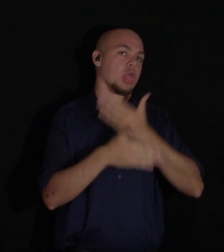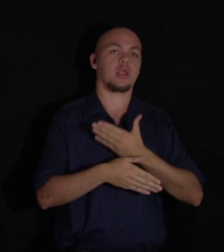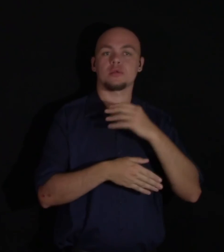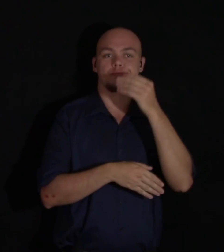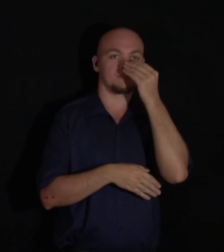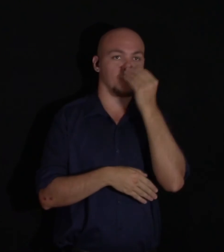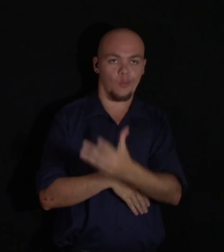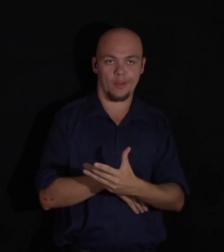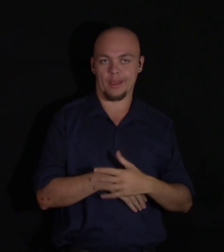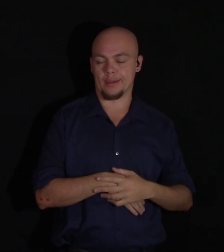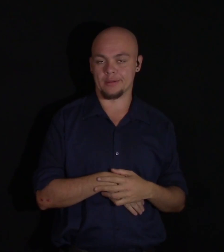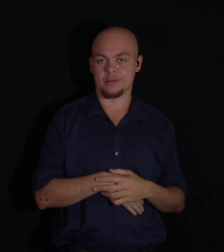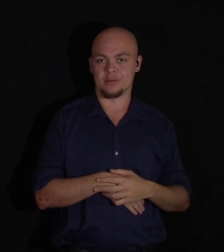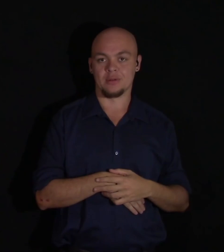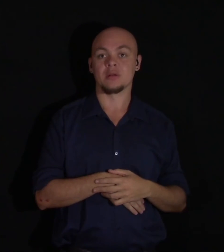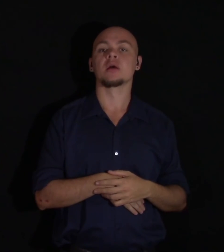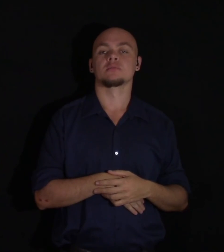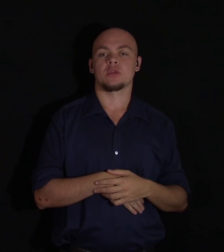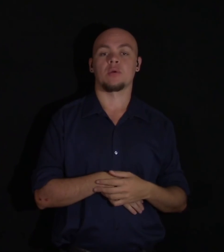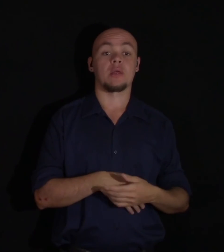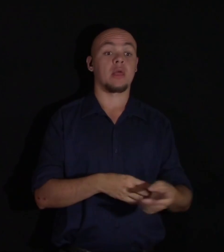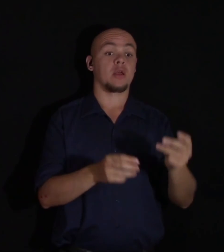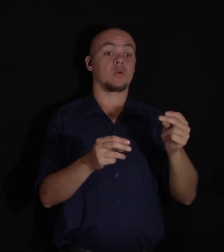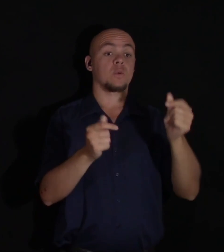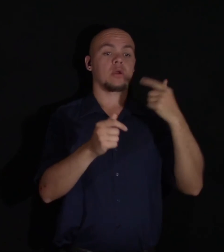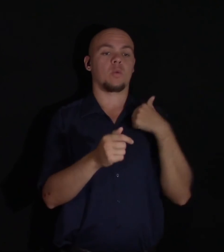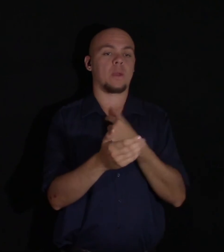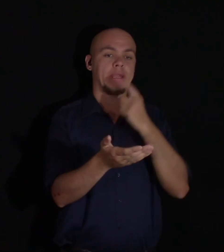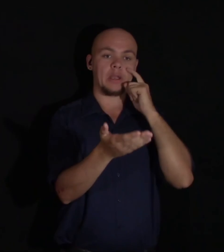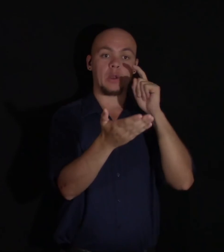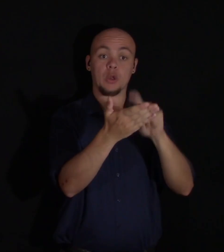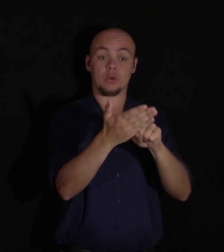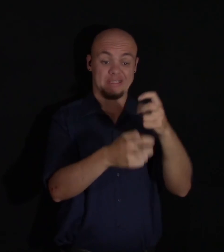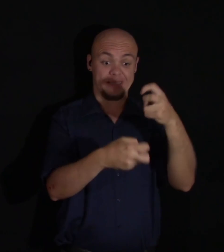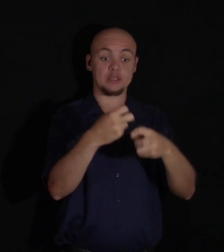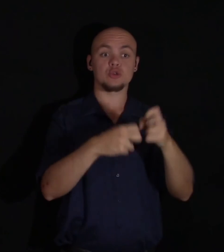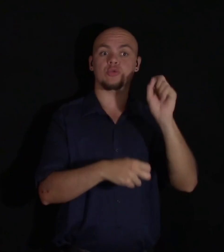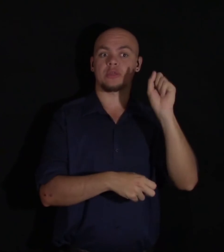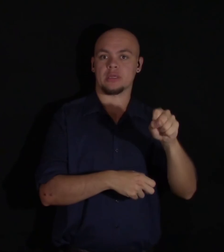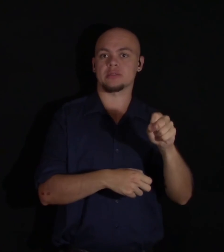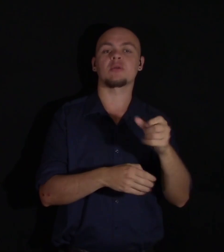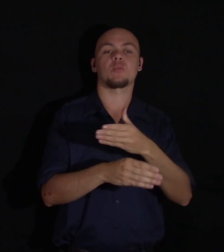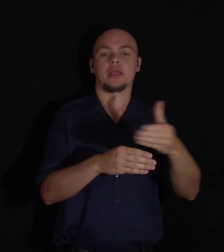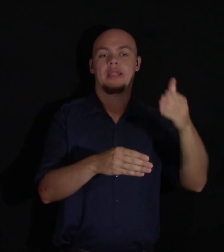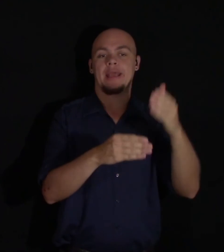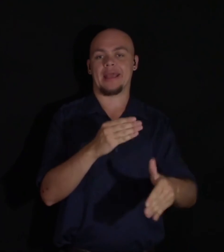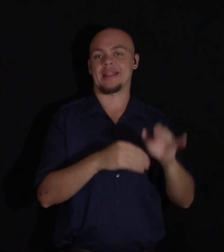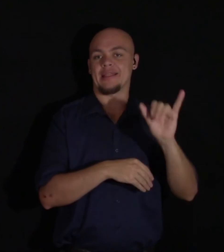recognize how serious this issue is, the faster we can put an end to toxic masculinity. Thank you.